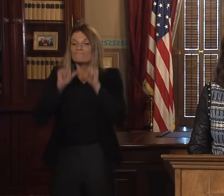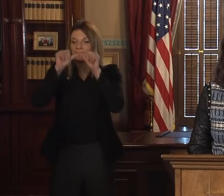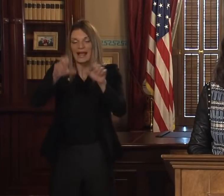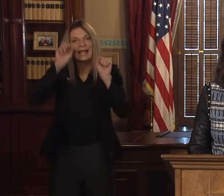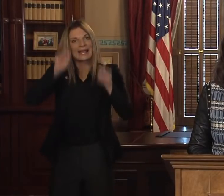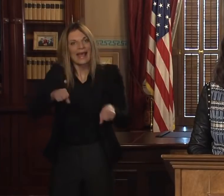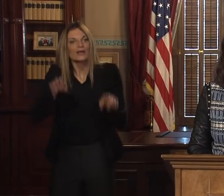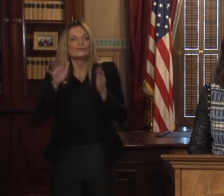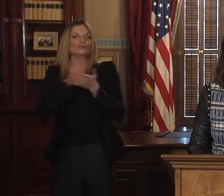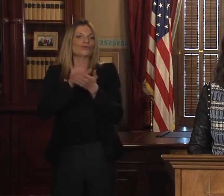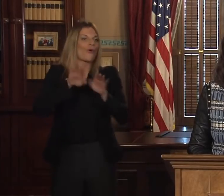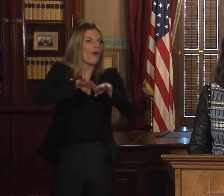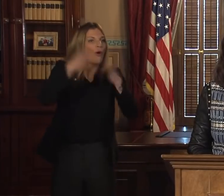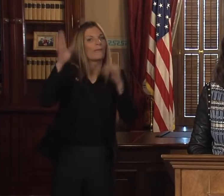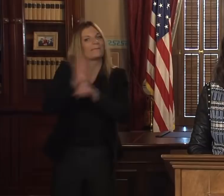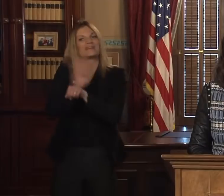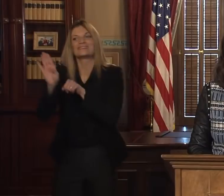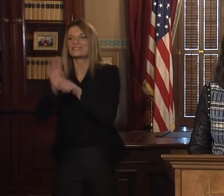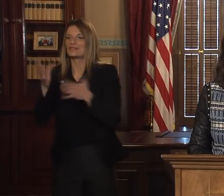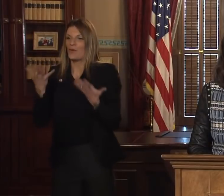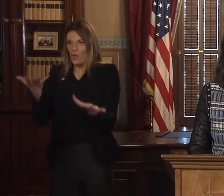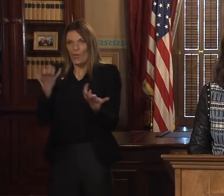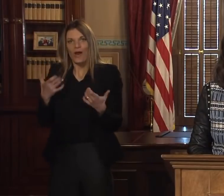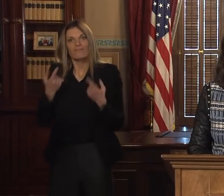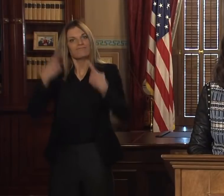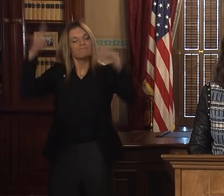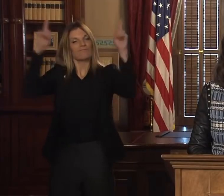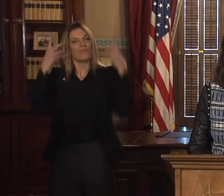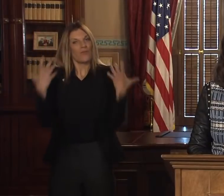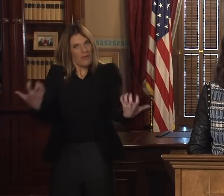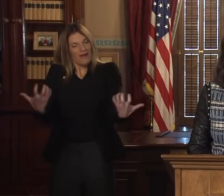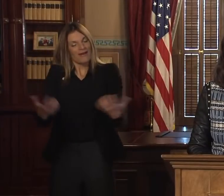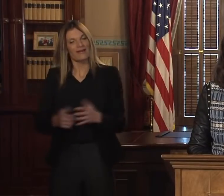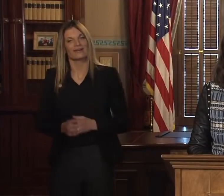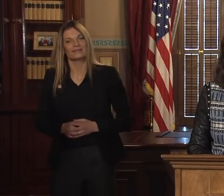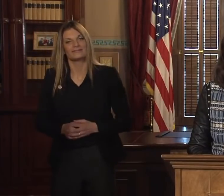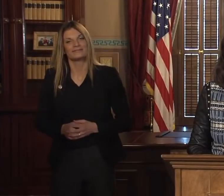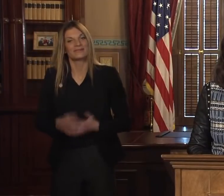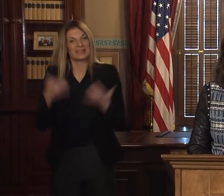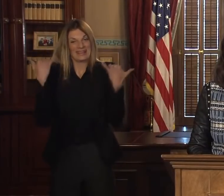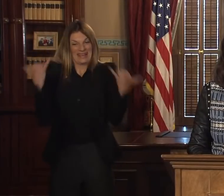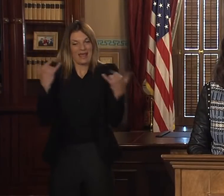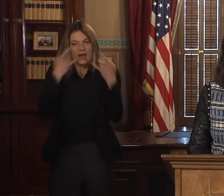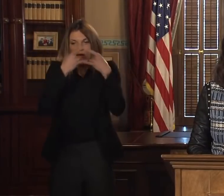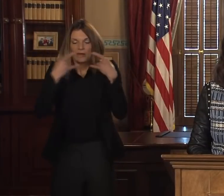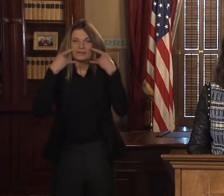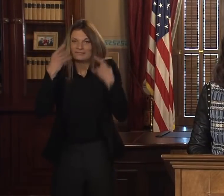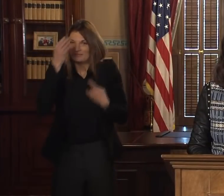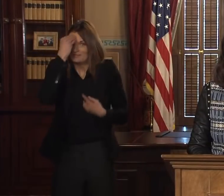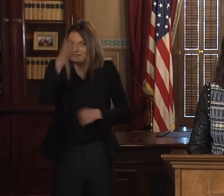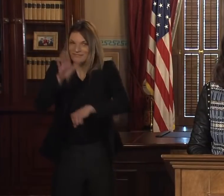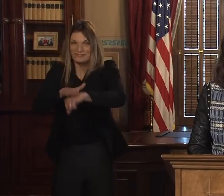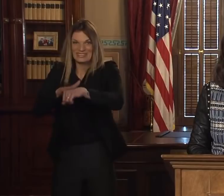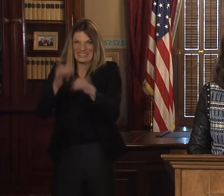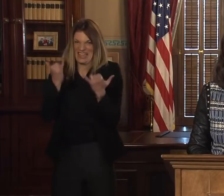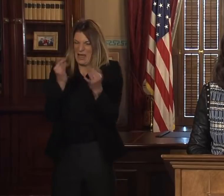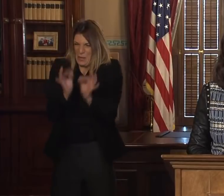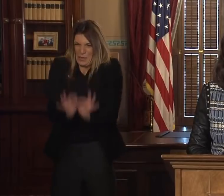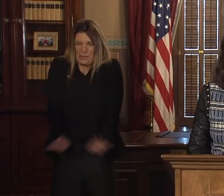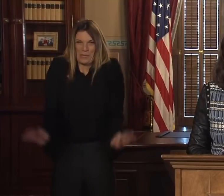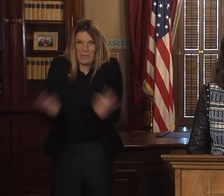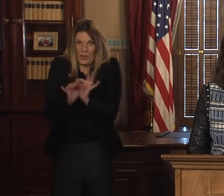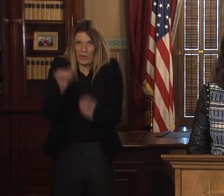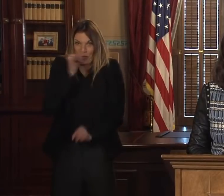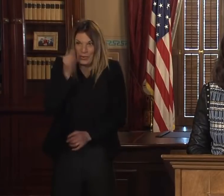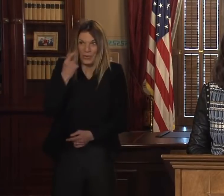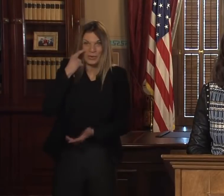moment, mask wearing could not be more critical. Our numbers are climbing, and we are now seeing new highs